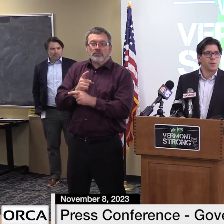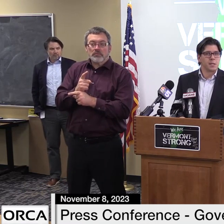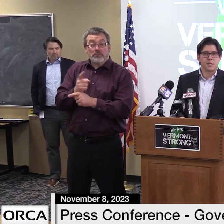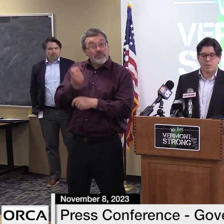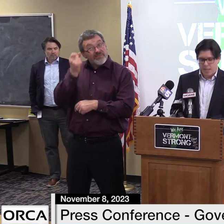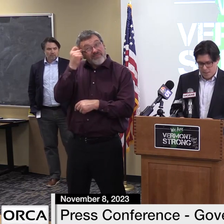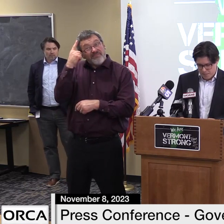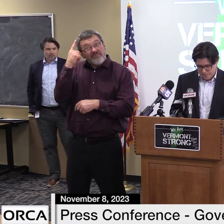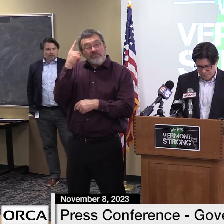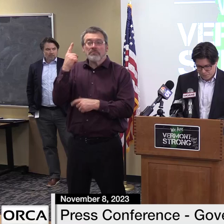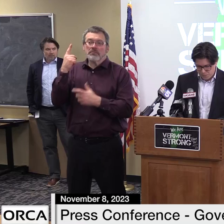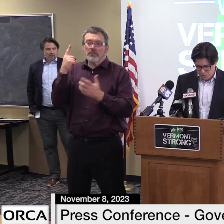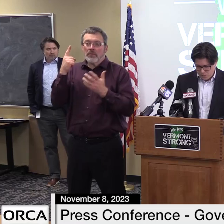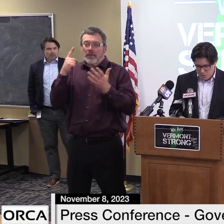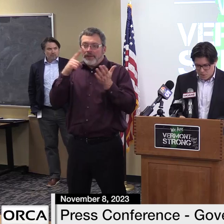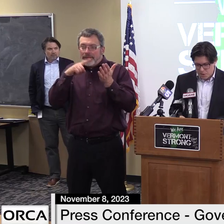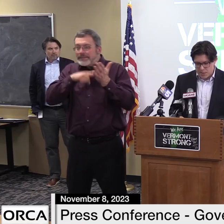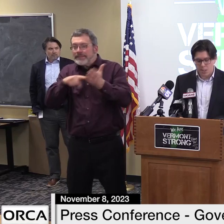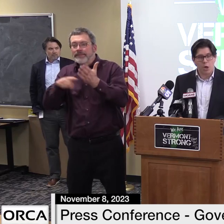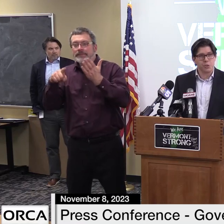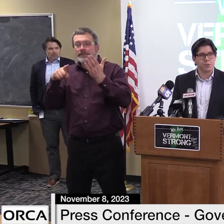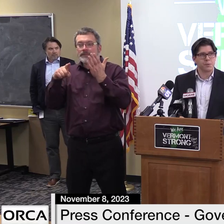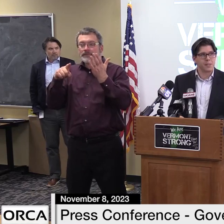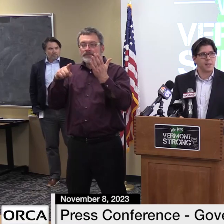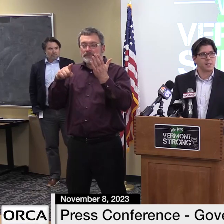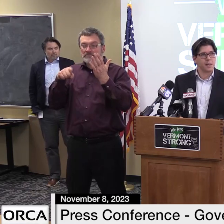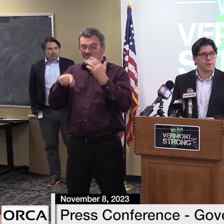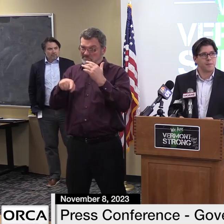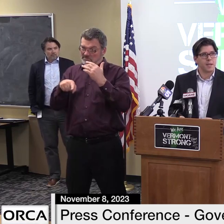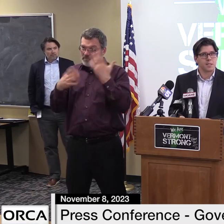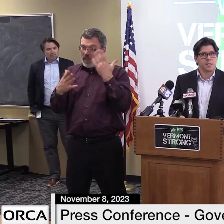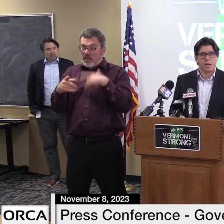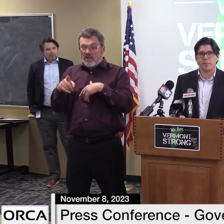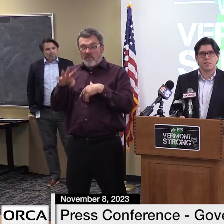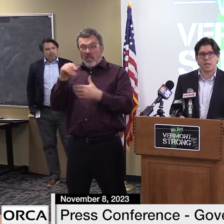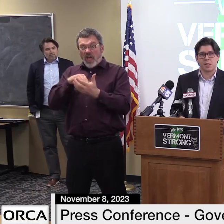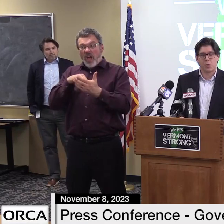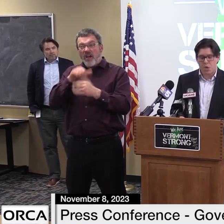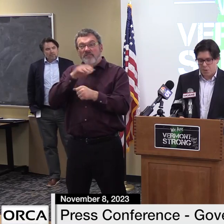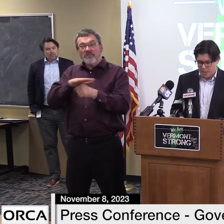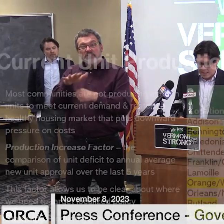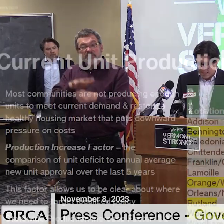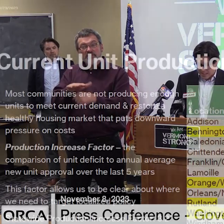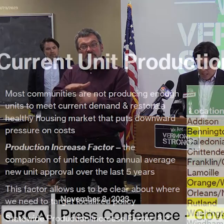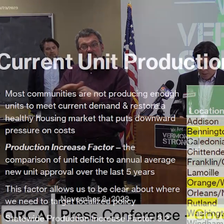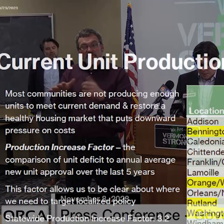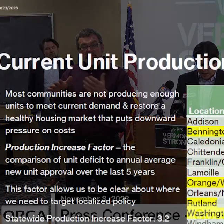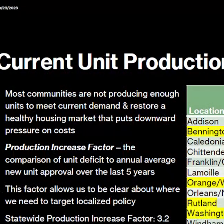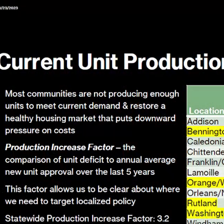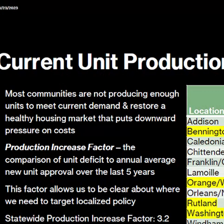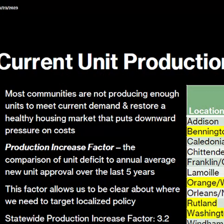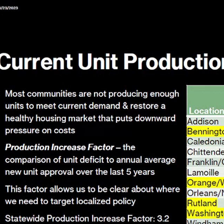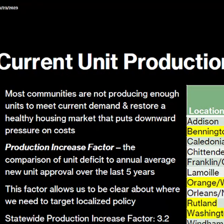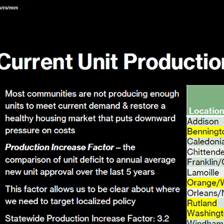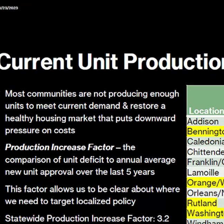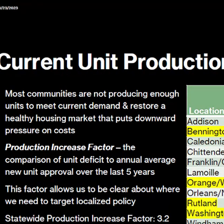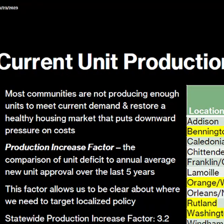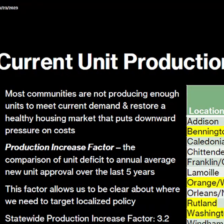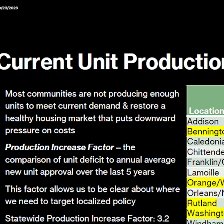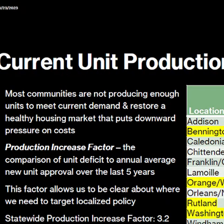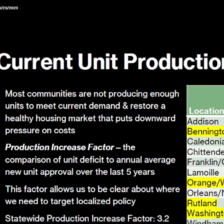may reveal that it's even higher. So this is the hard truth, the reality that we face. Government spending alone is not going to get the job